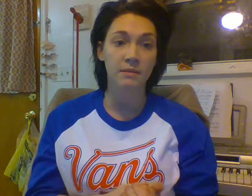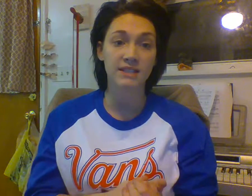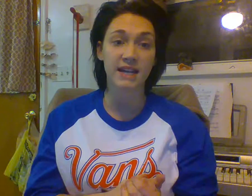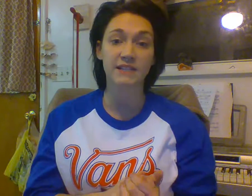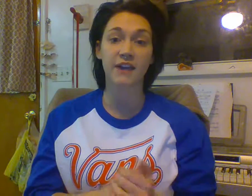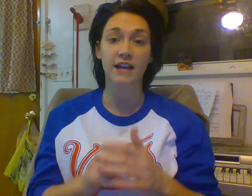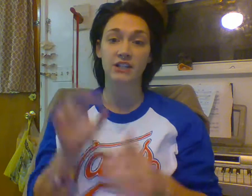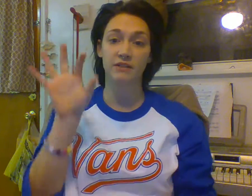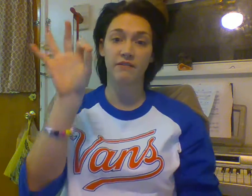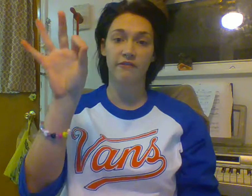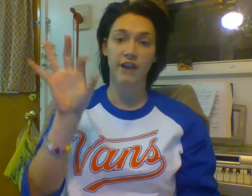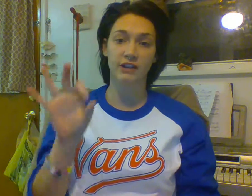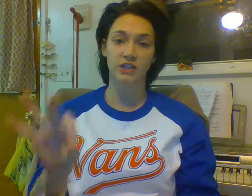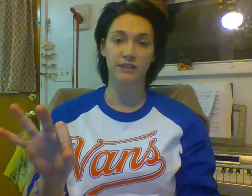10 is fraction. Fraction.